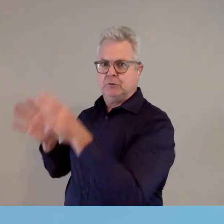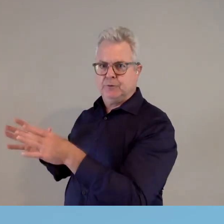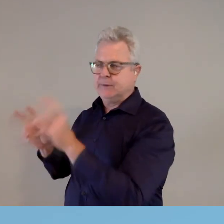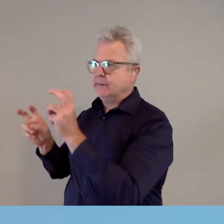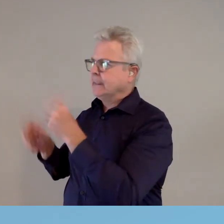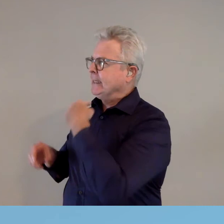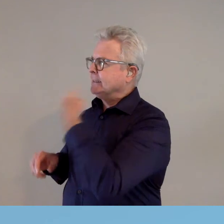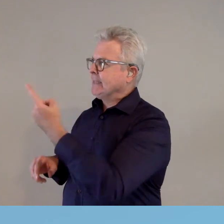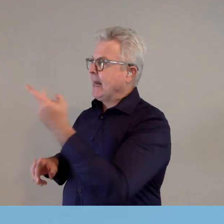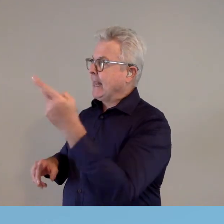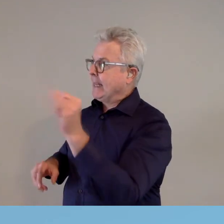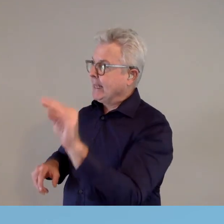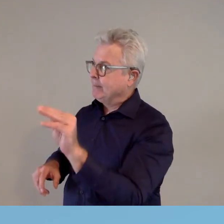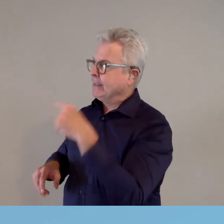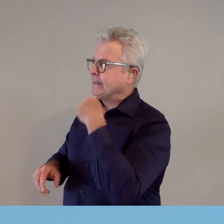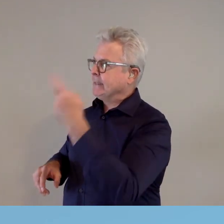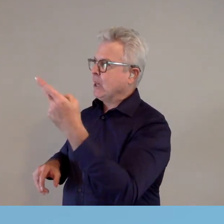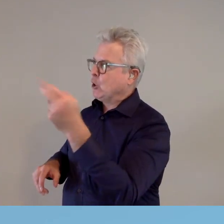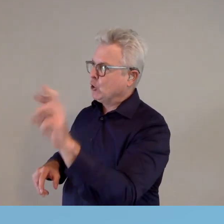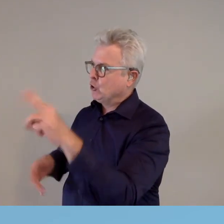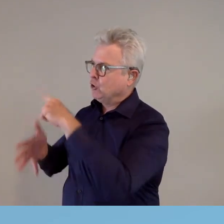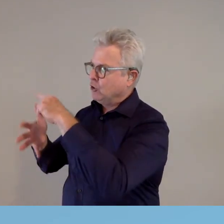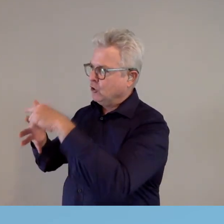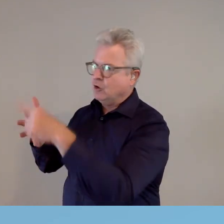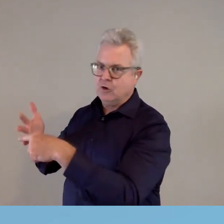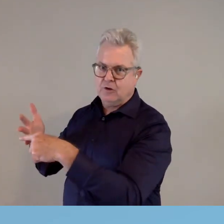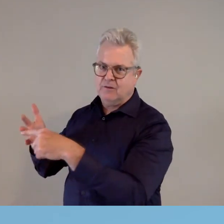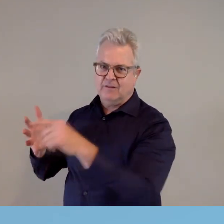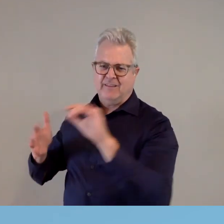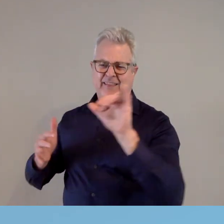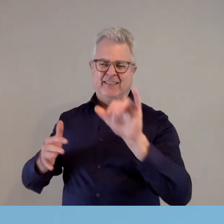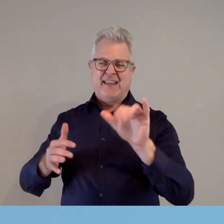at the interpreter and say, tell him or tell her.